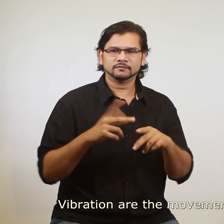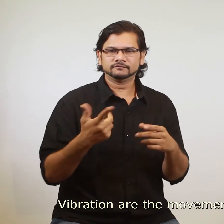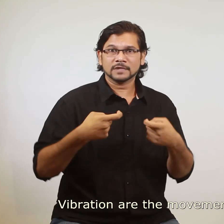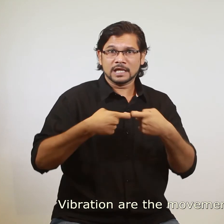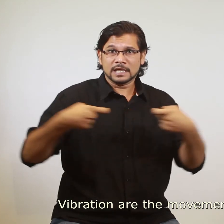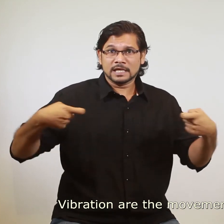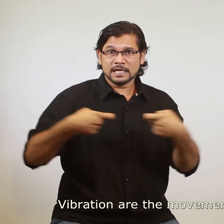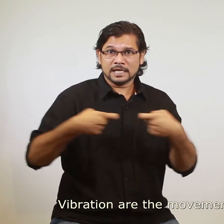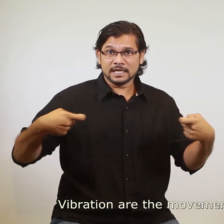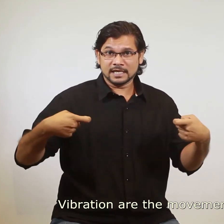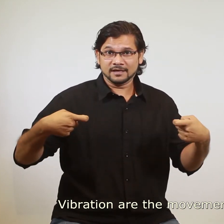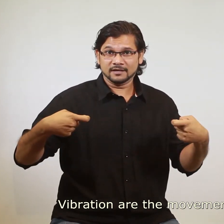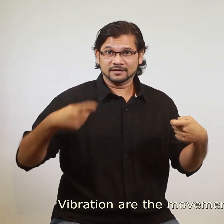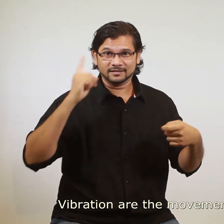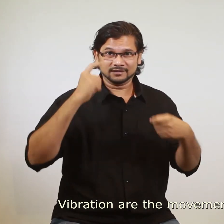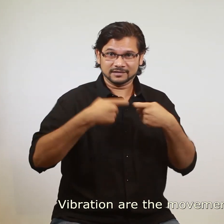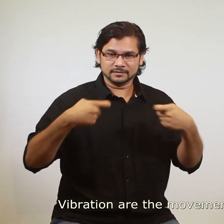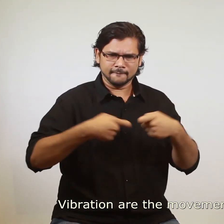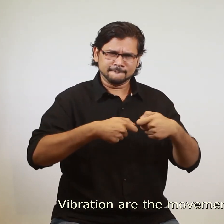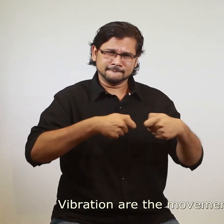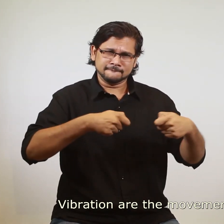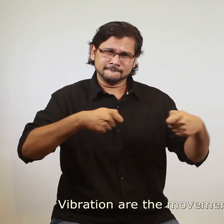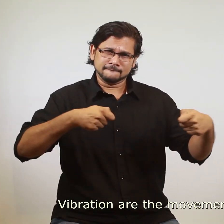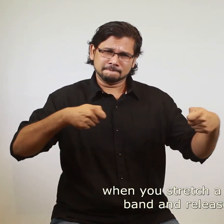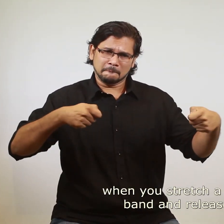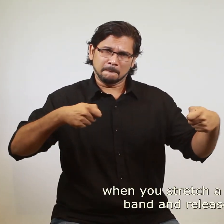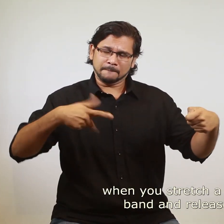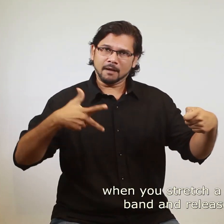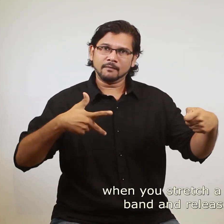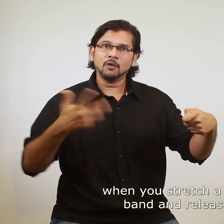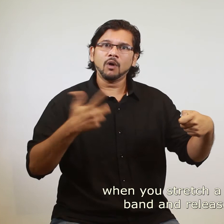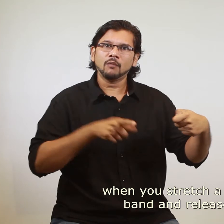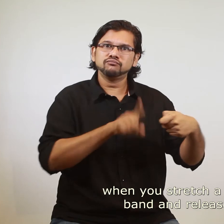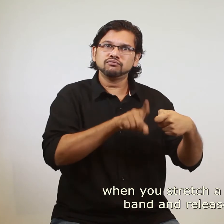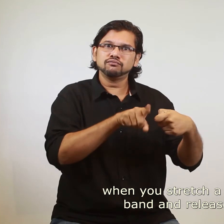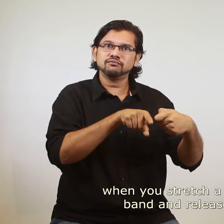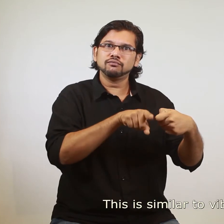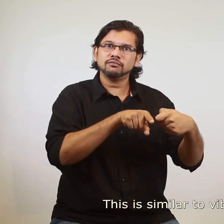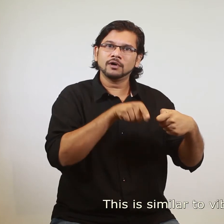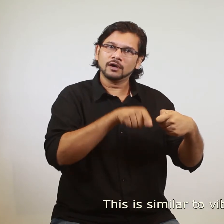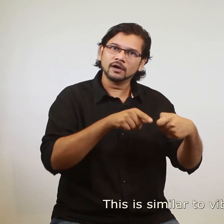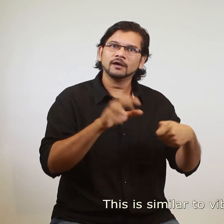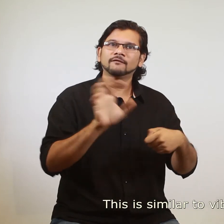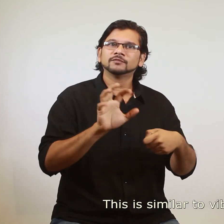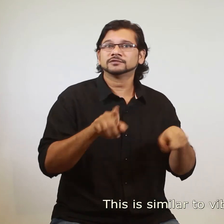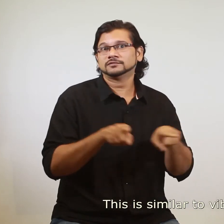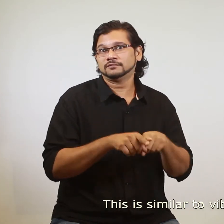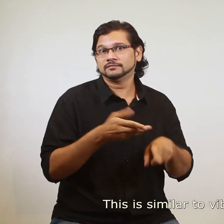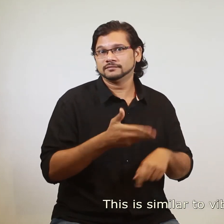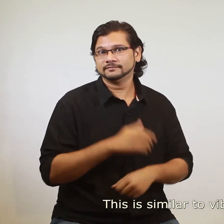vibrate? Vibration are the movements you notice when you stretch a rubber band and release it. This